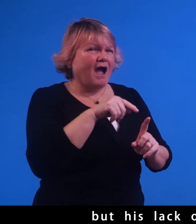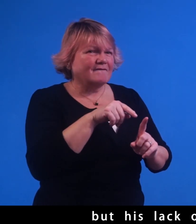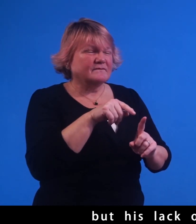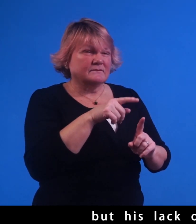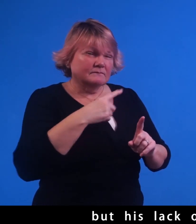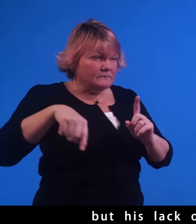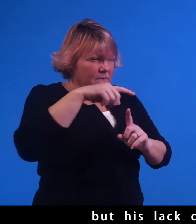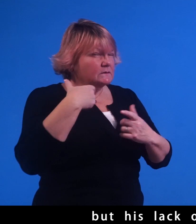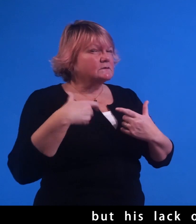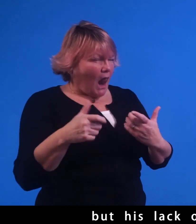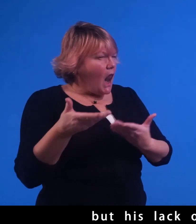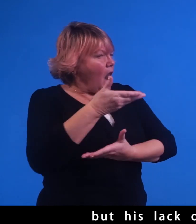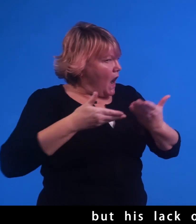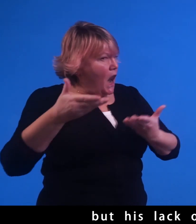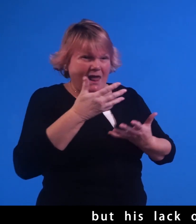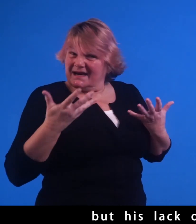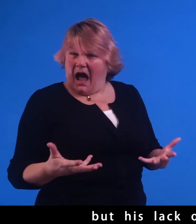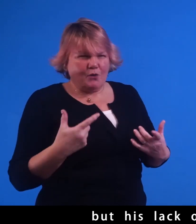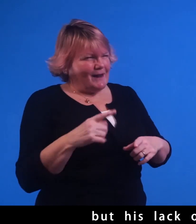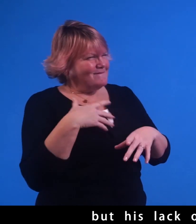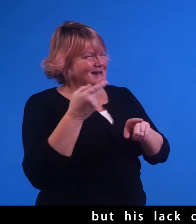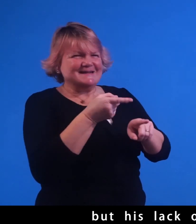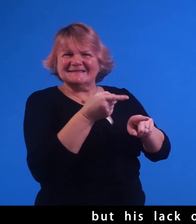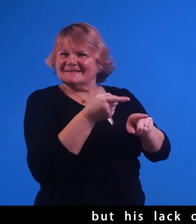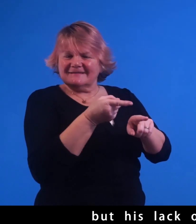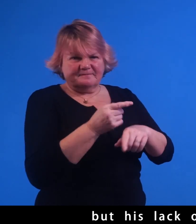practical experience is something still debated today.